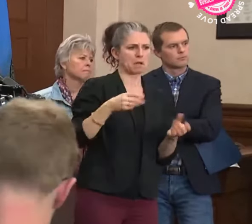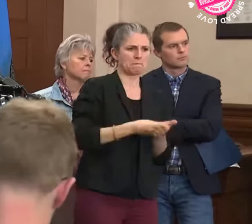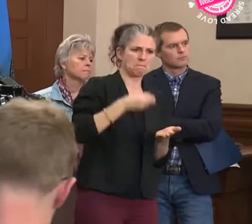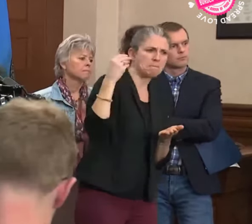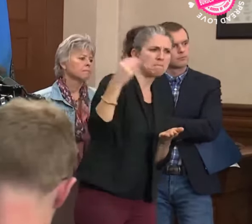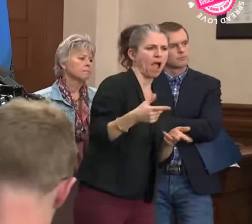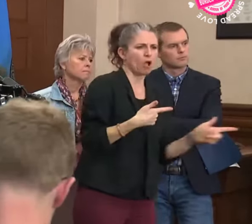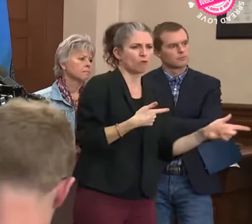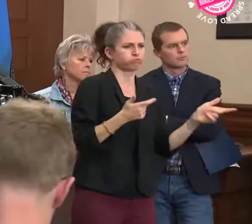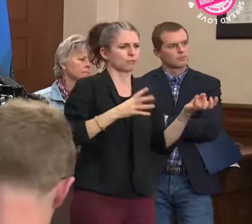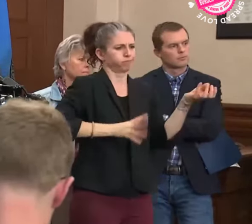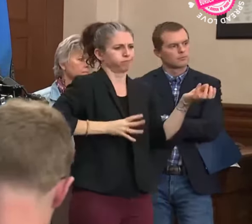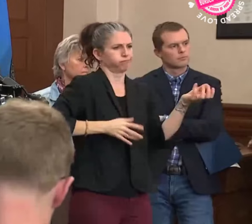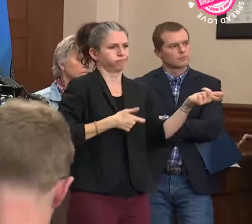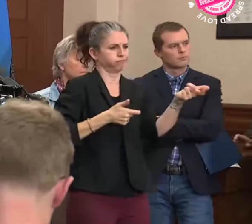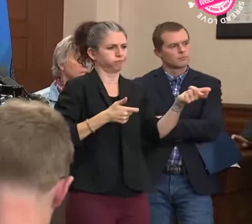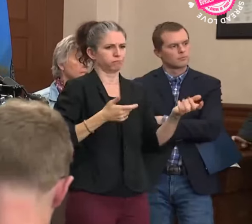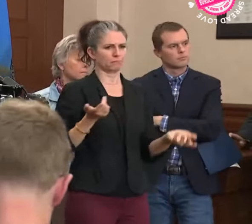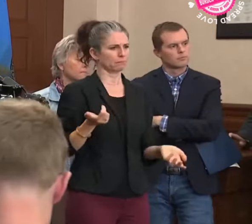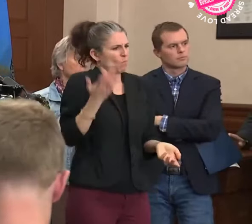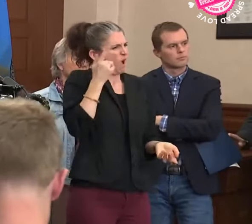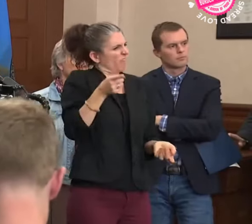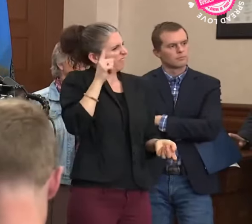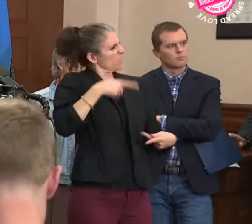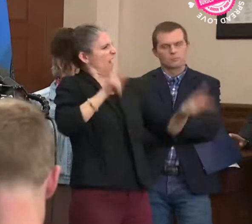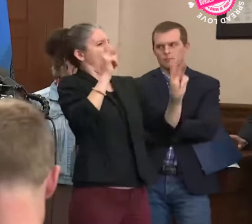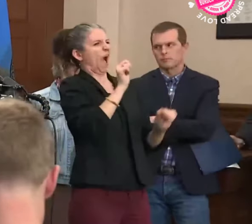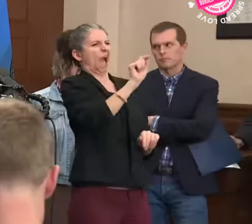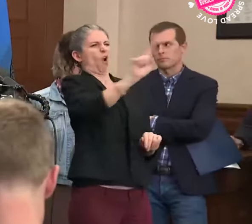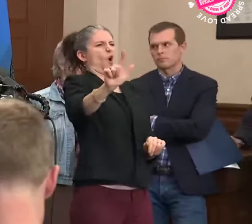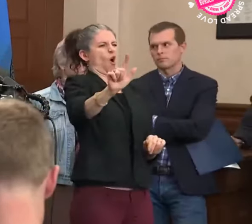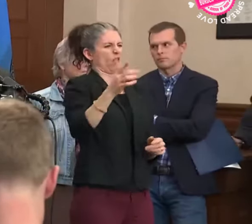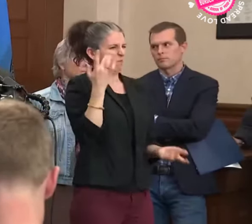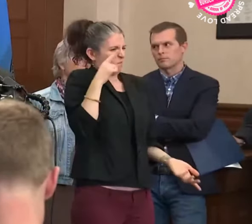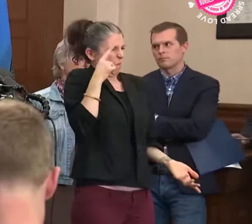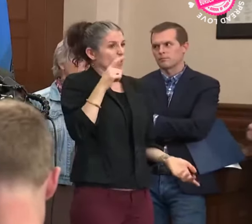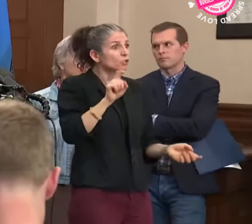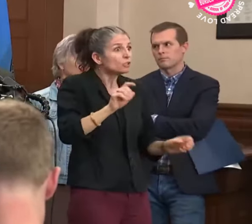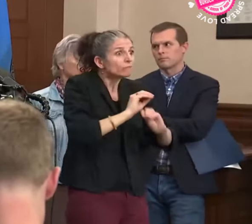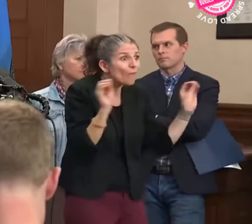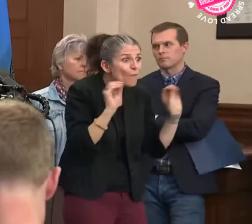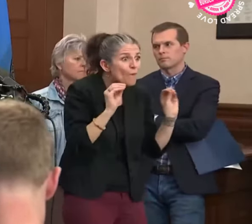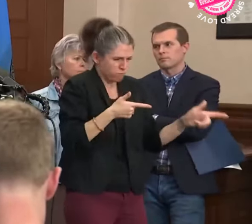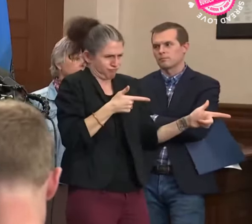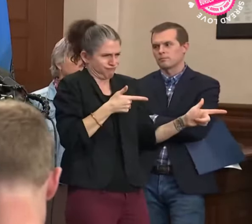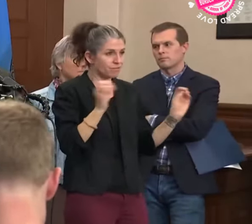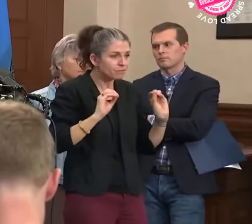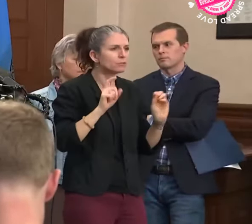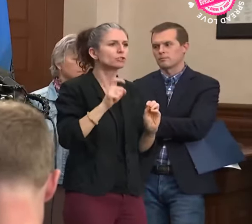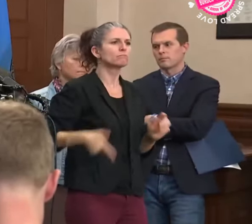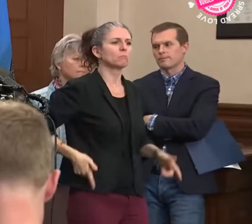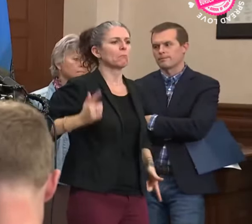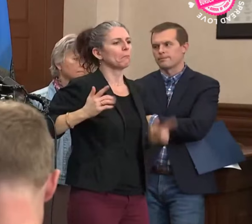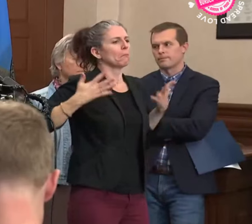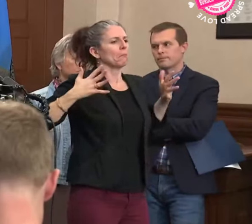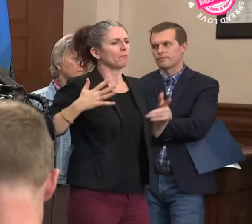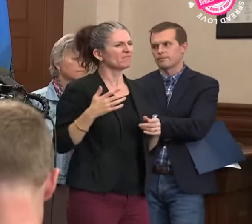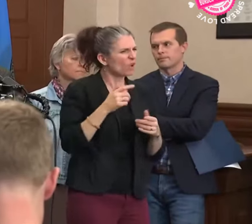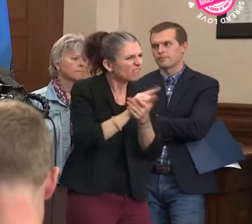say, and I'll repeat it again, that for 10 years we had a ban on certain kinds